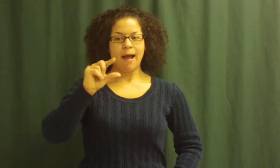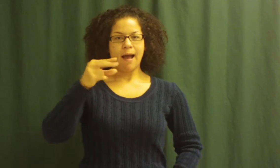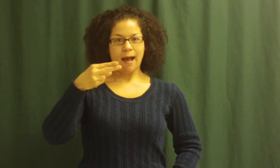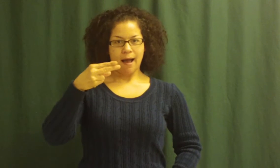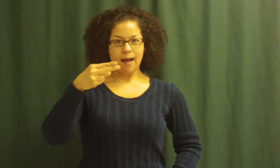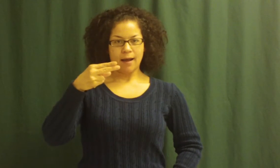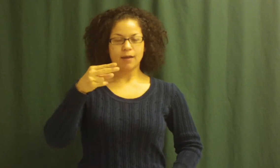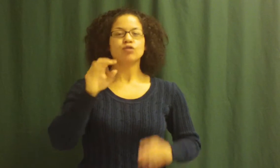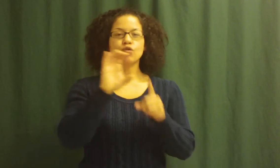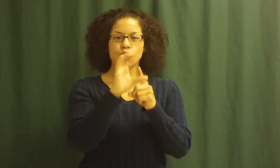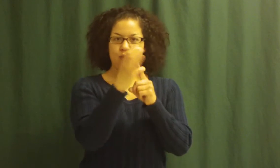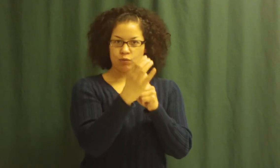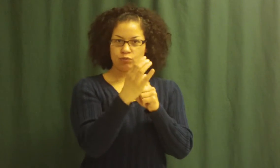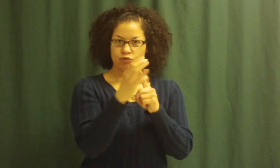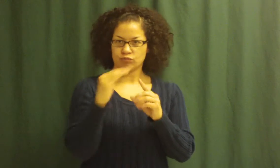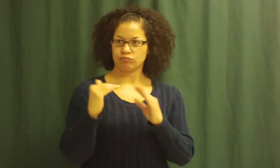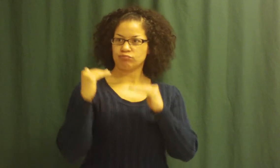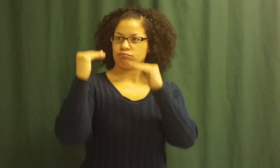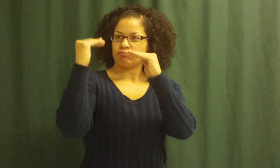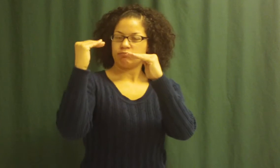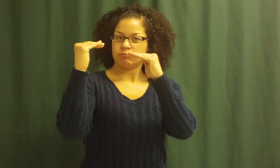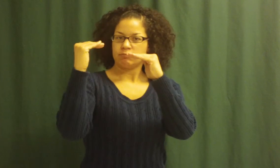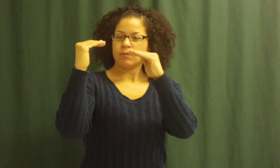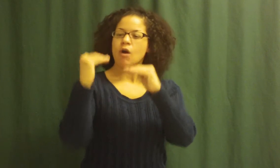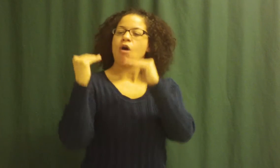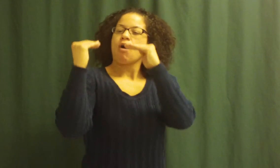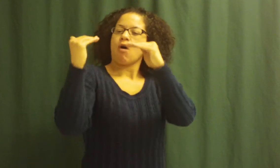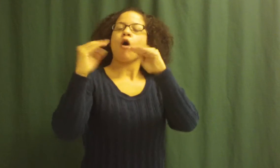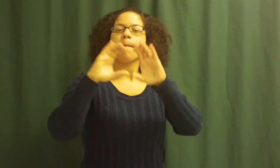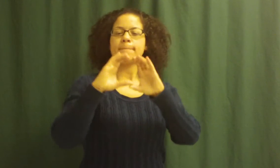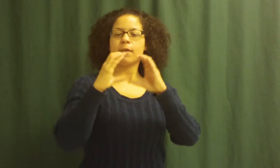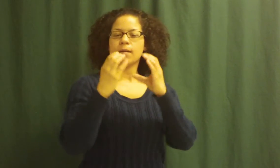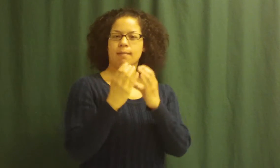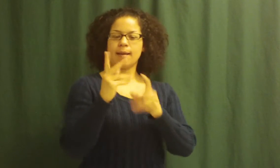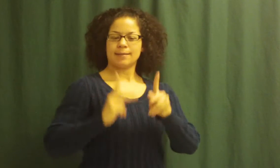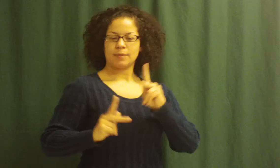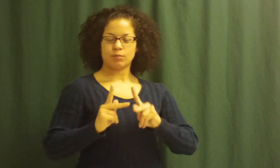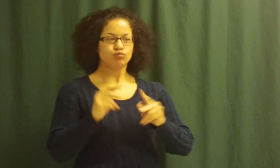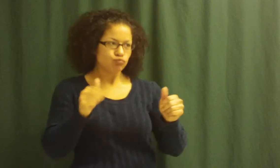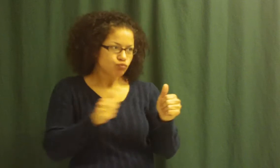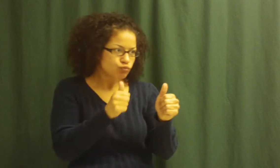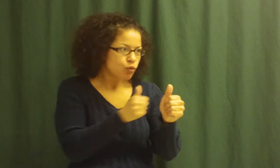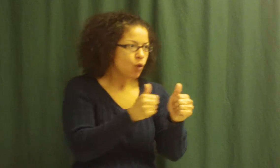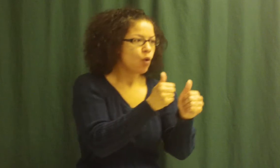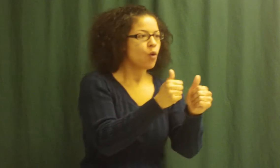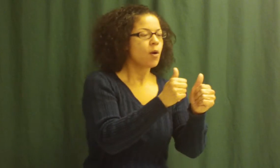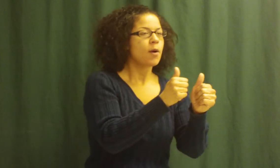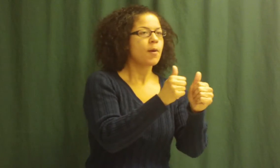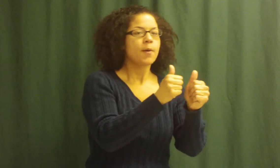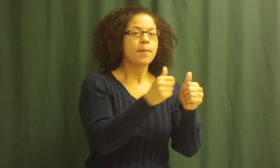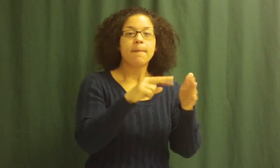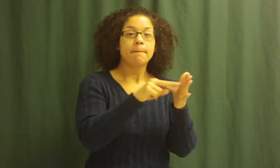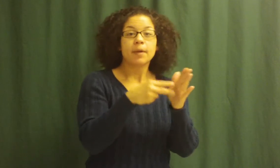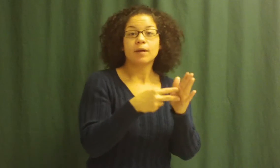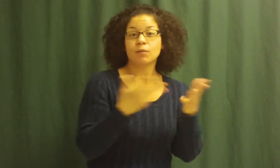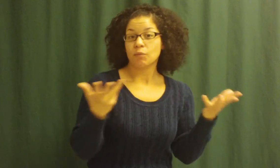upper class, refers to classical music, theater, fine